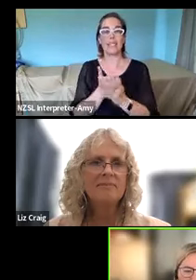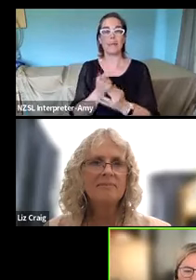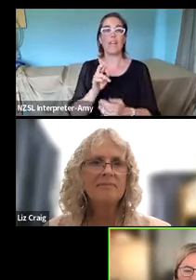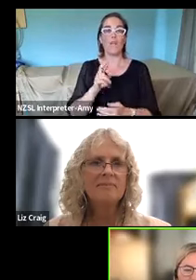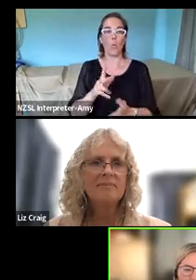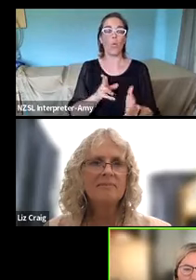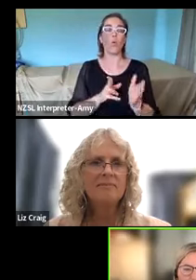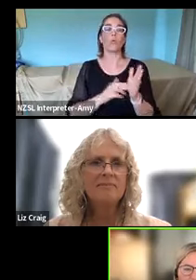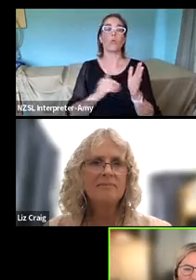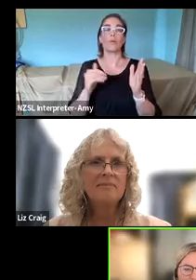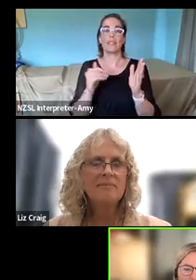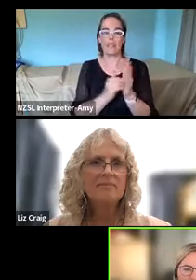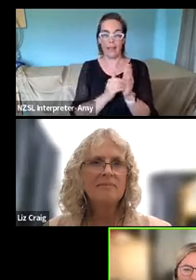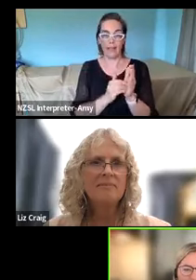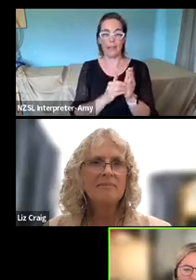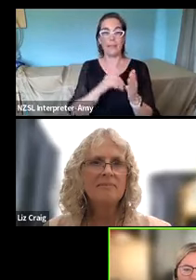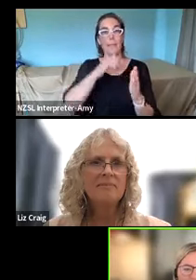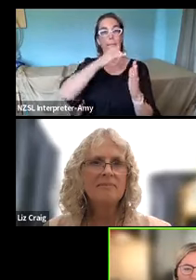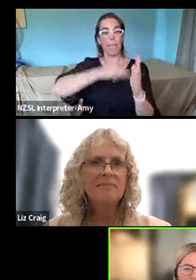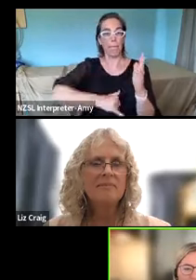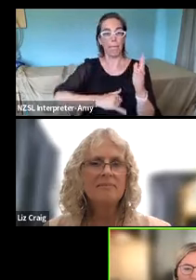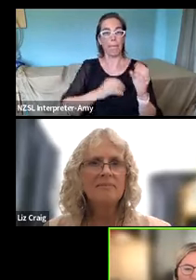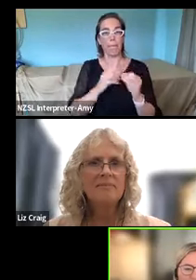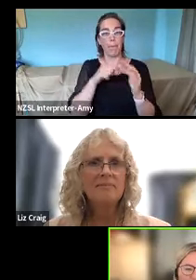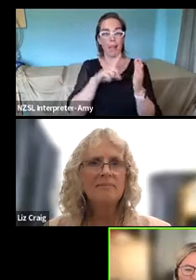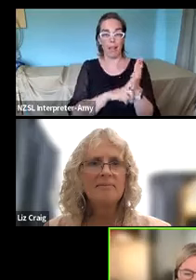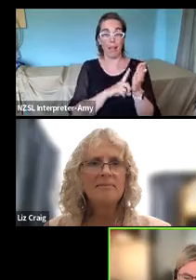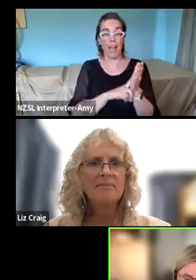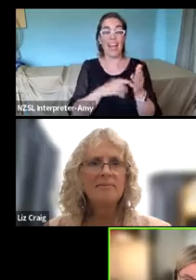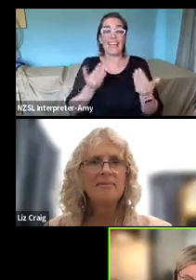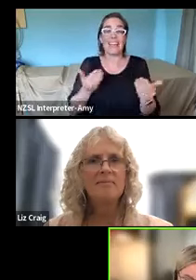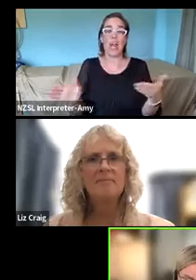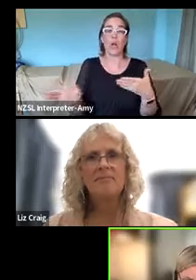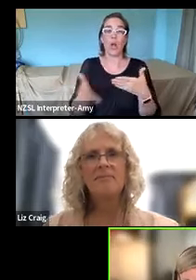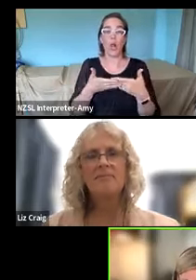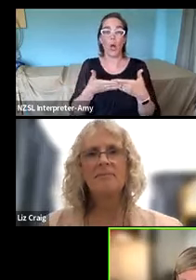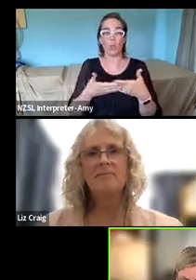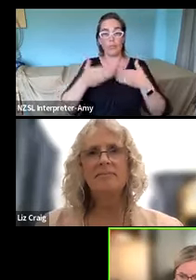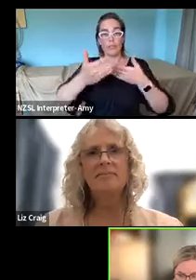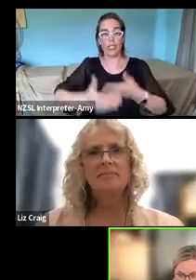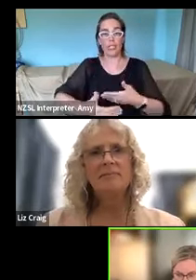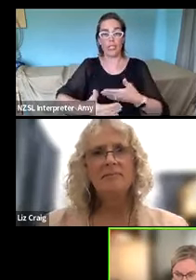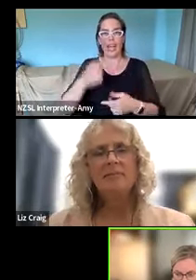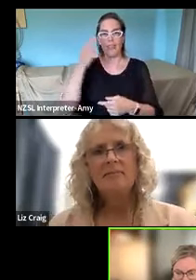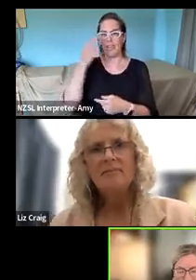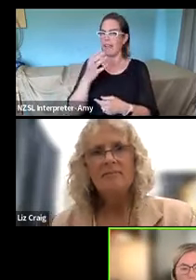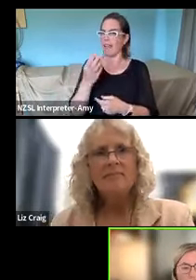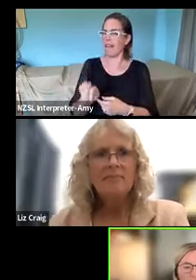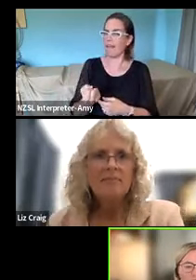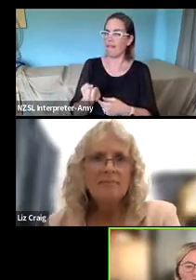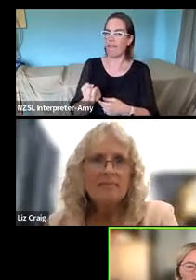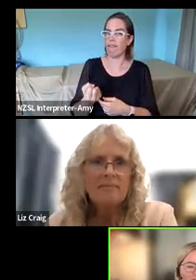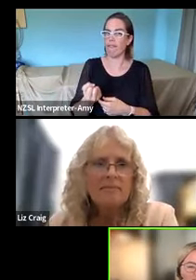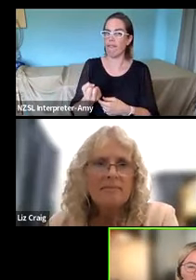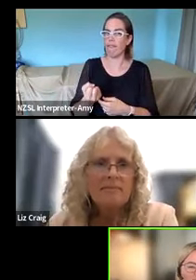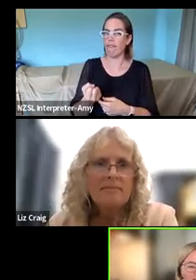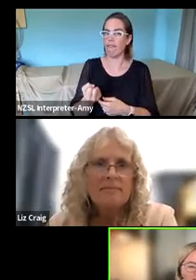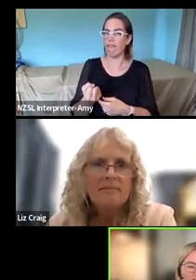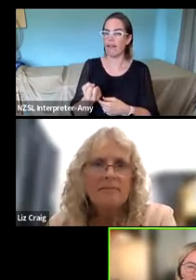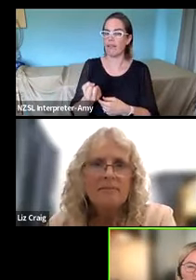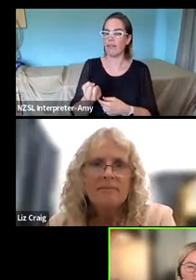Bill. We will now go into a closed session, and then I think we have we're about to